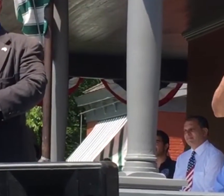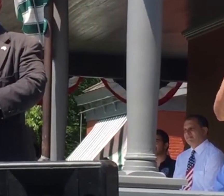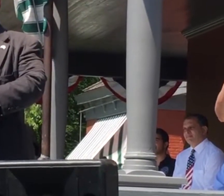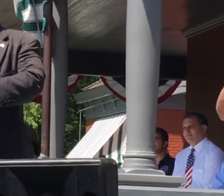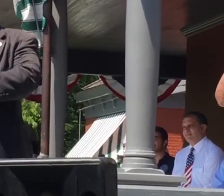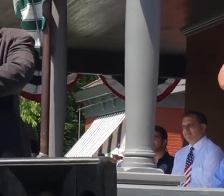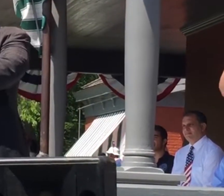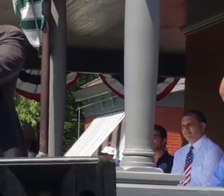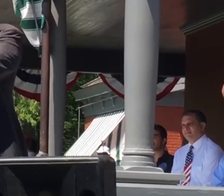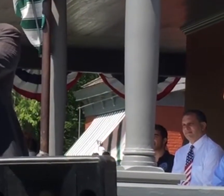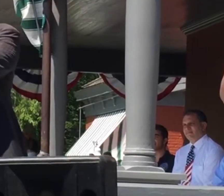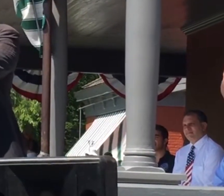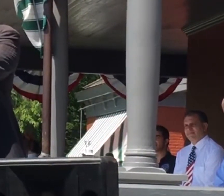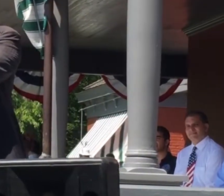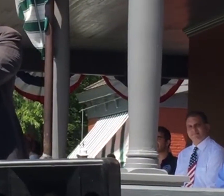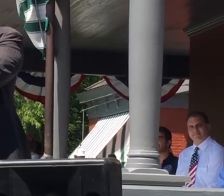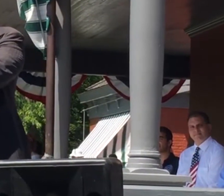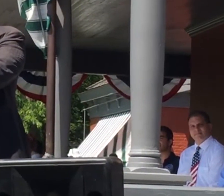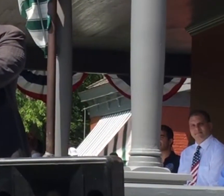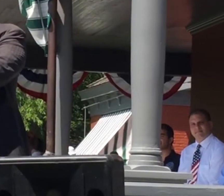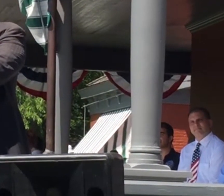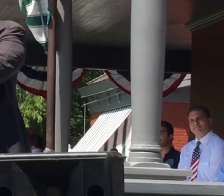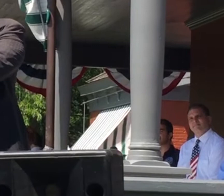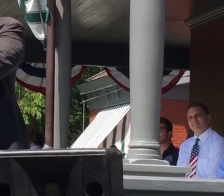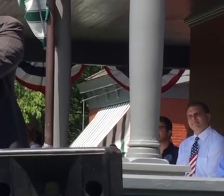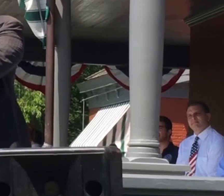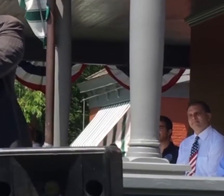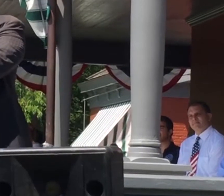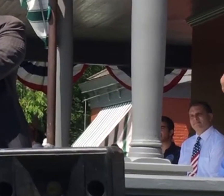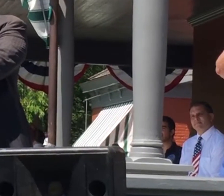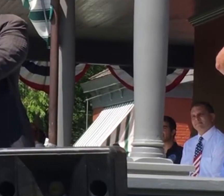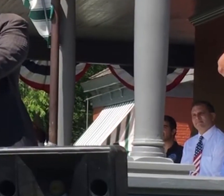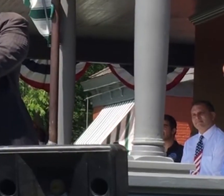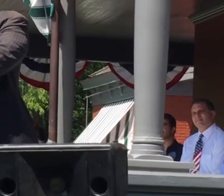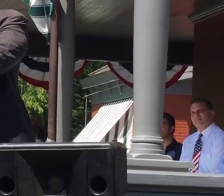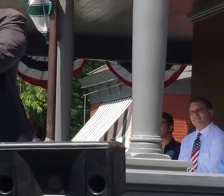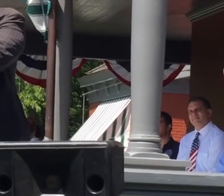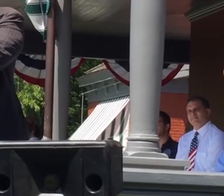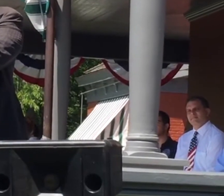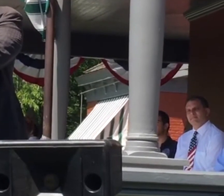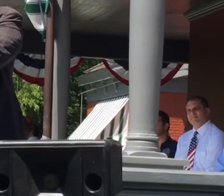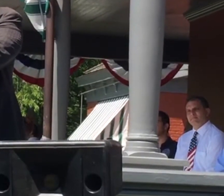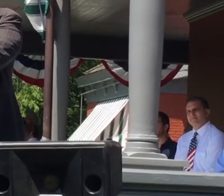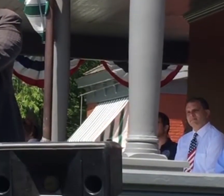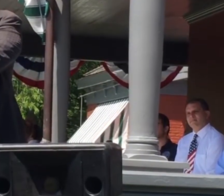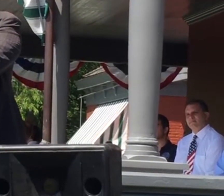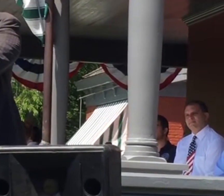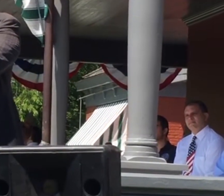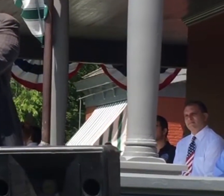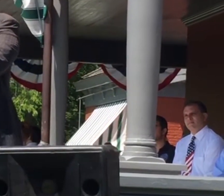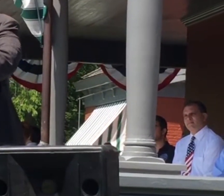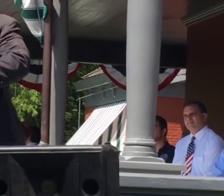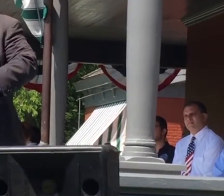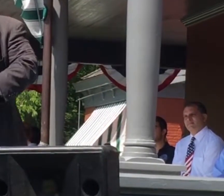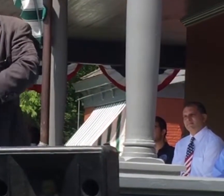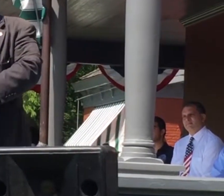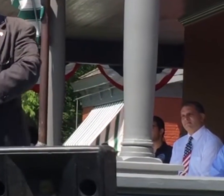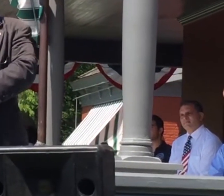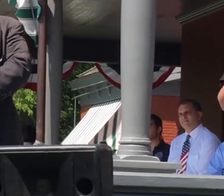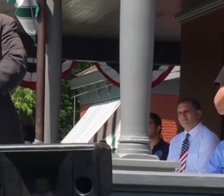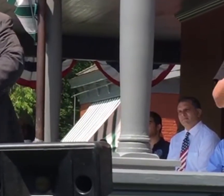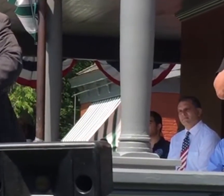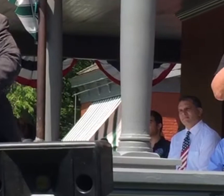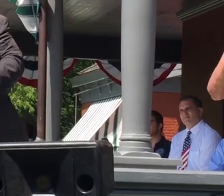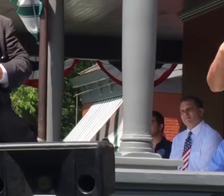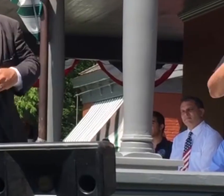Normandy. And Quentin's remains, the only boy to be buried, World War I casualty, be buried in our World War